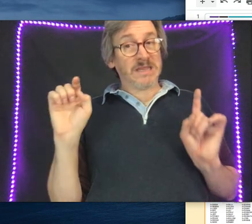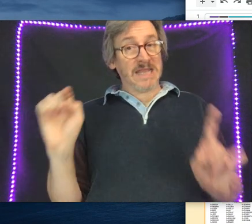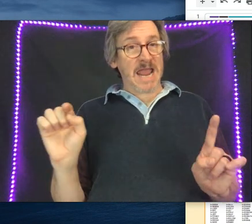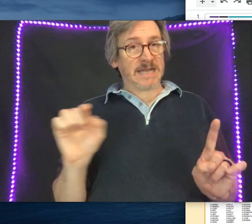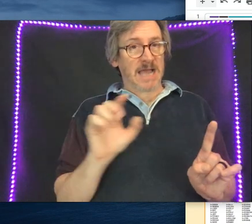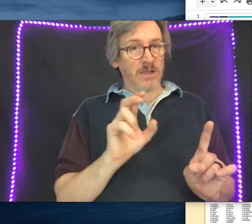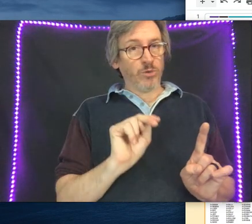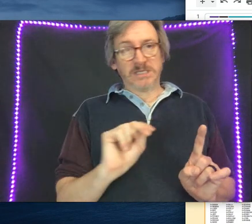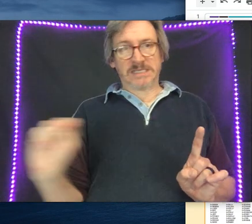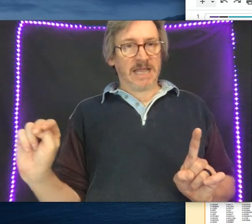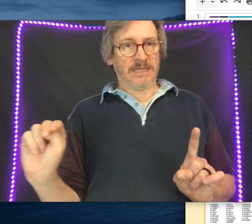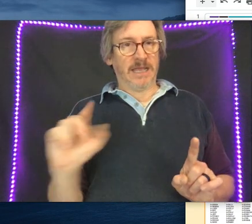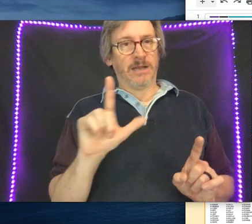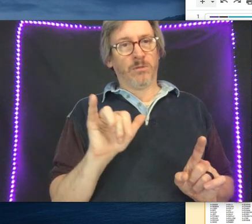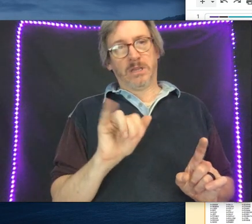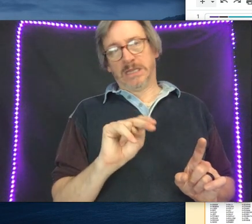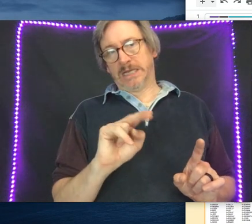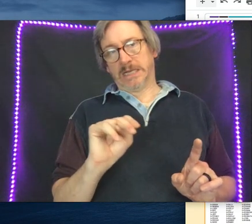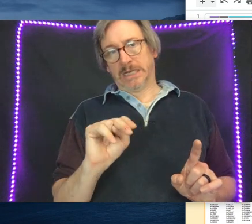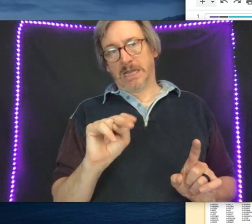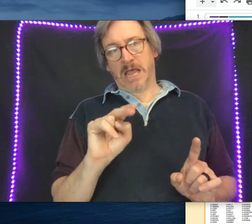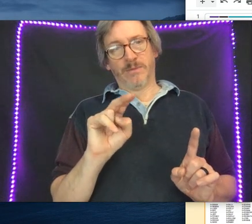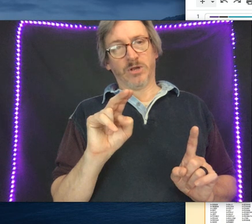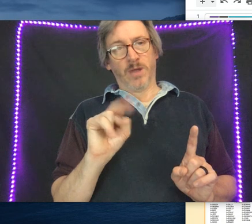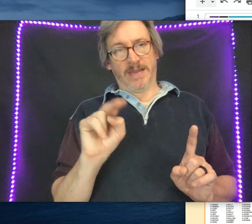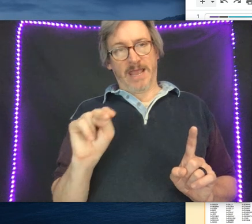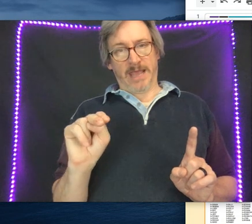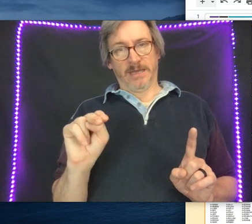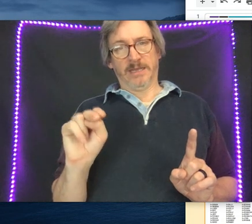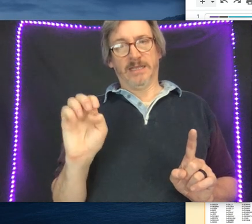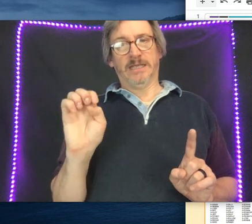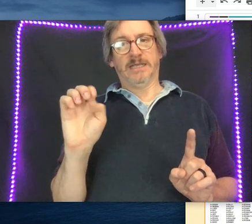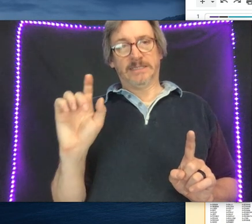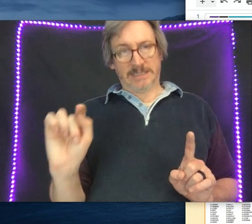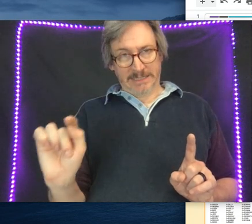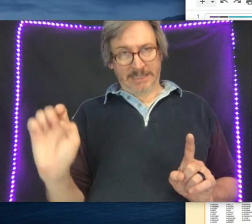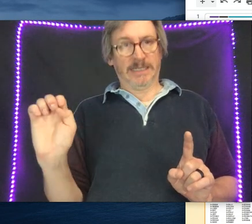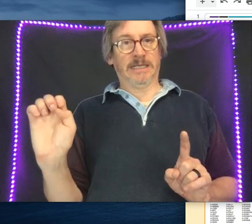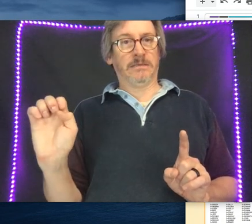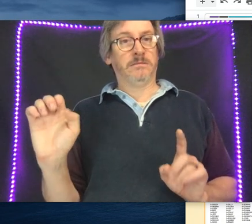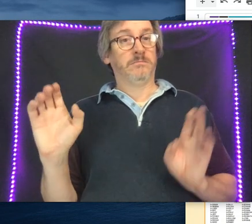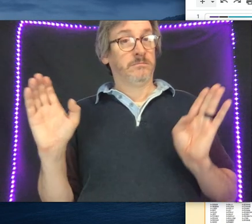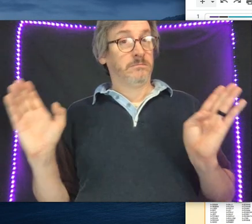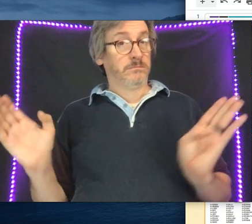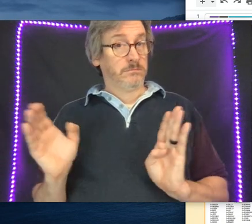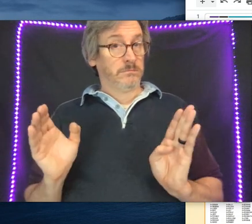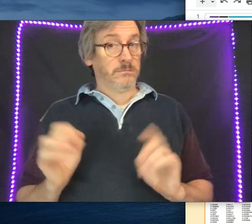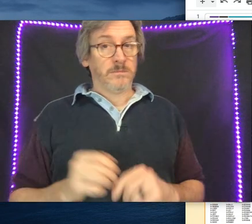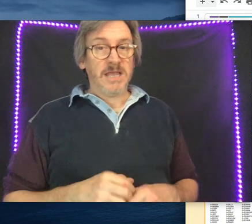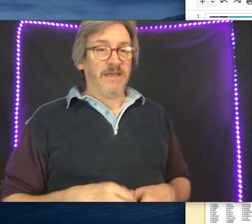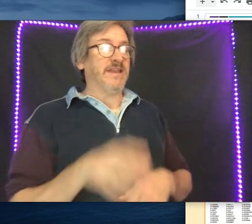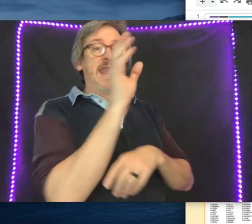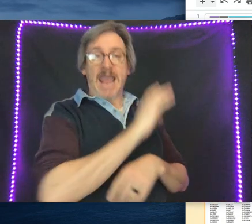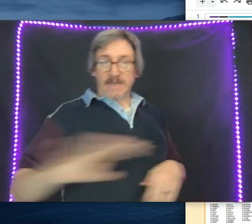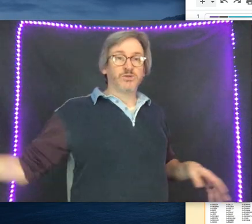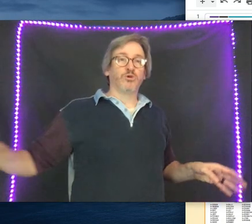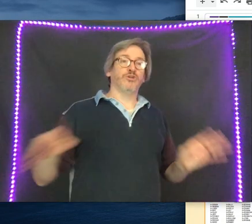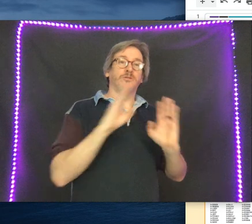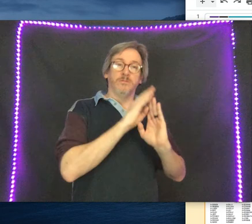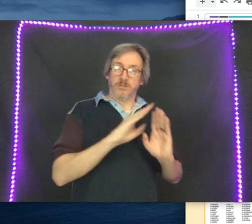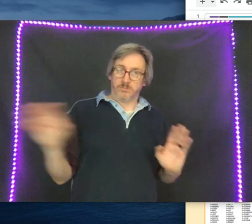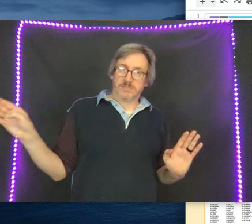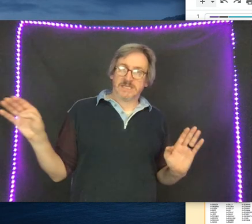With Lynette, I wouldn't slide the N. I would go NNETTE. If it ends